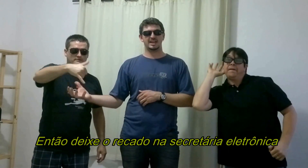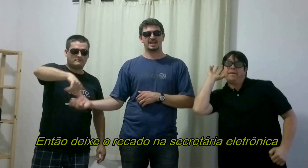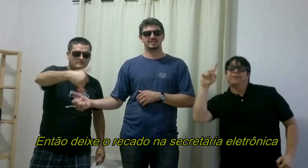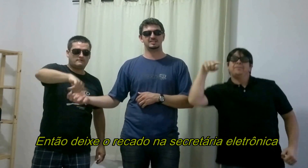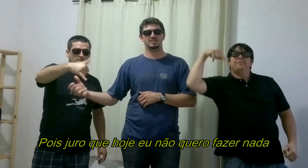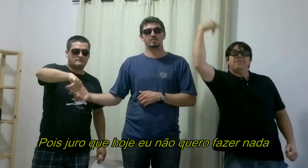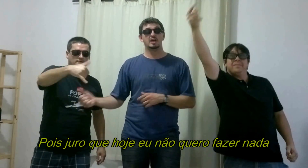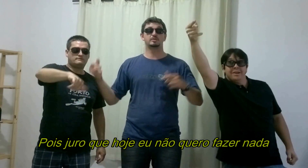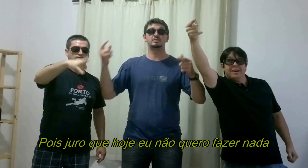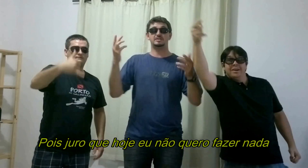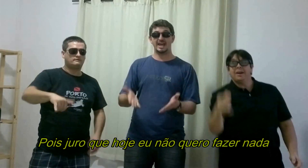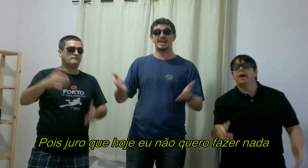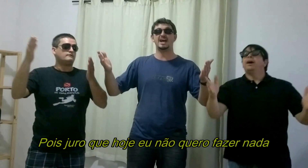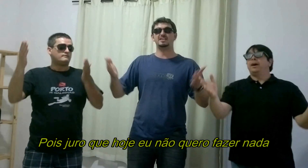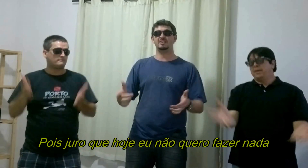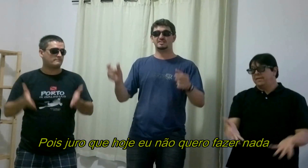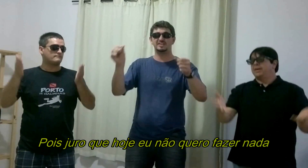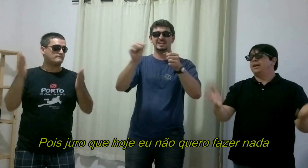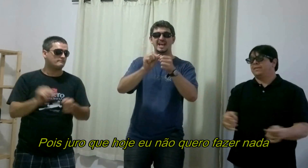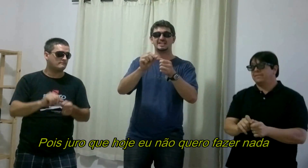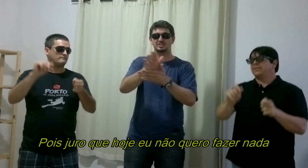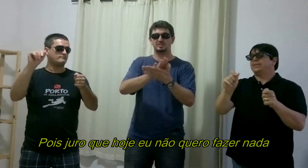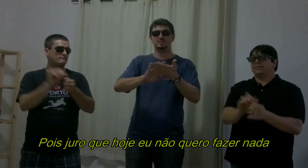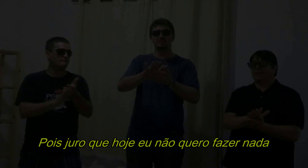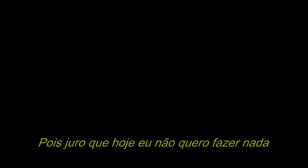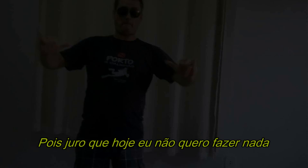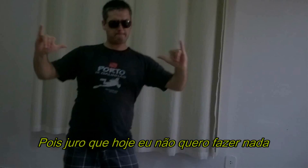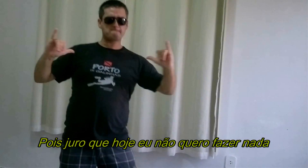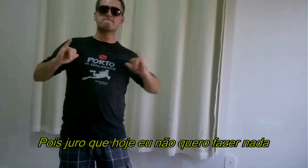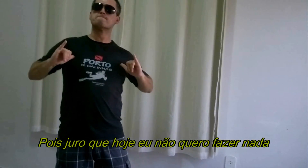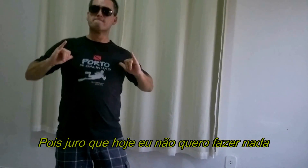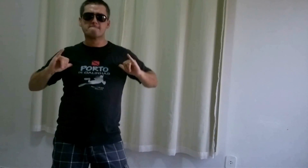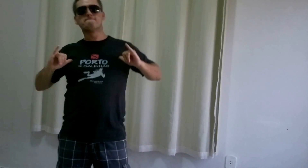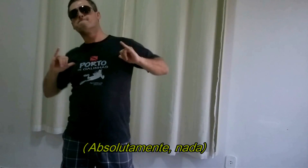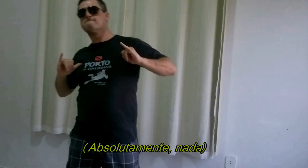Cause today I swear I'm not doing anything.